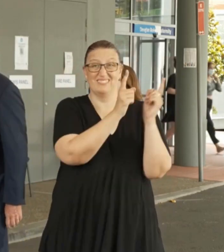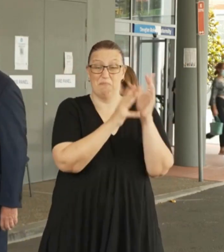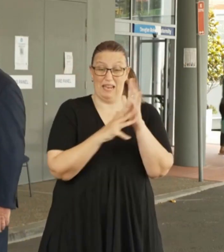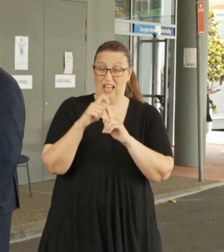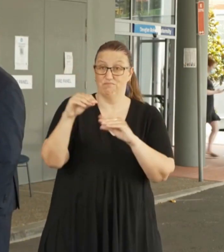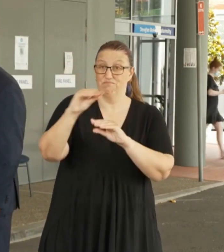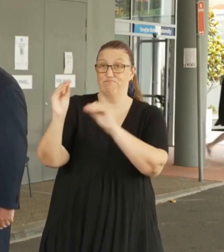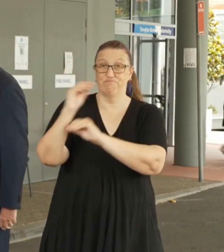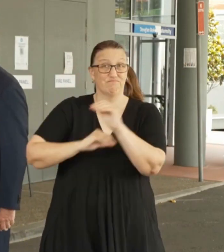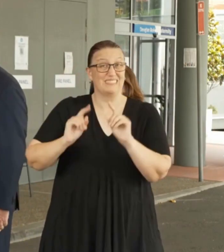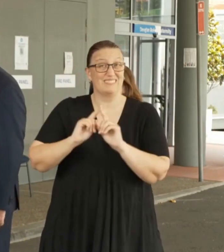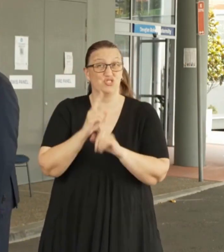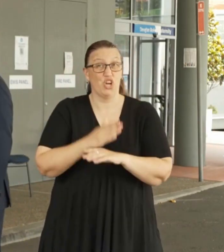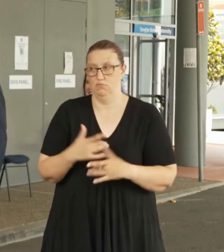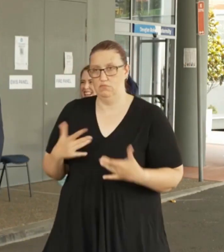cabinet reshuffle.